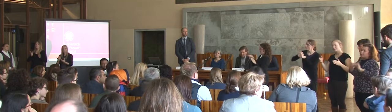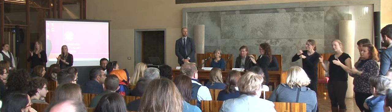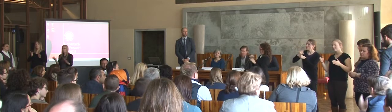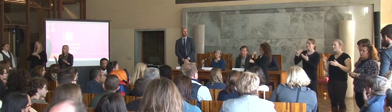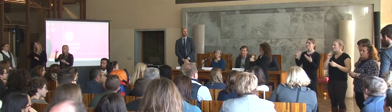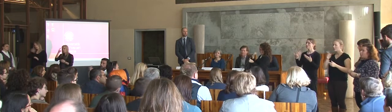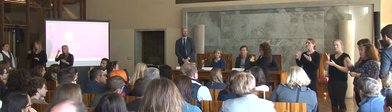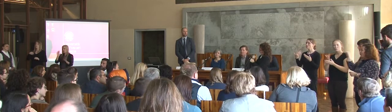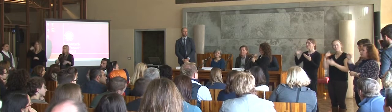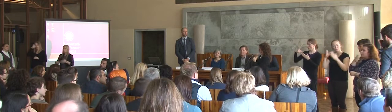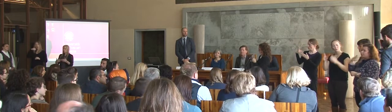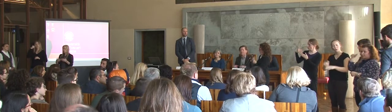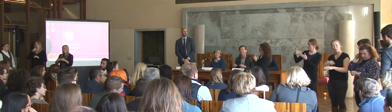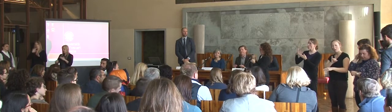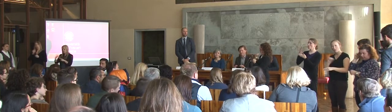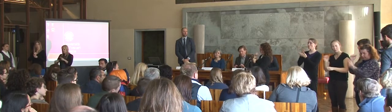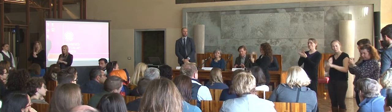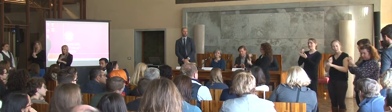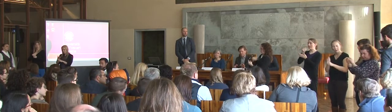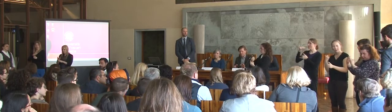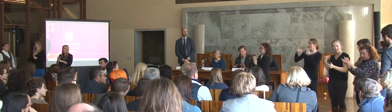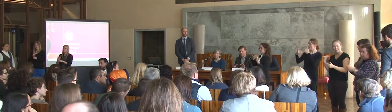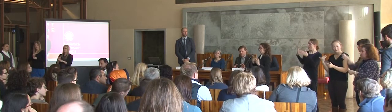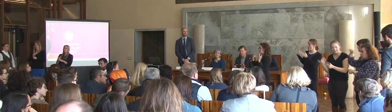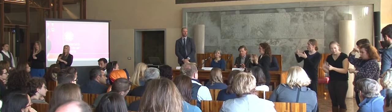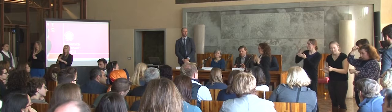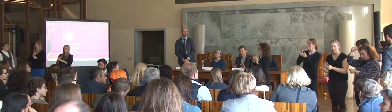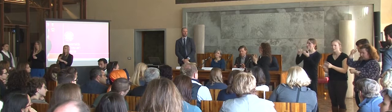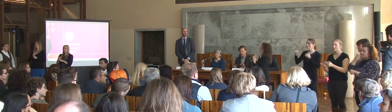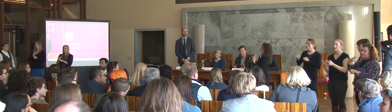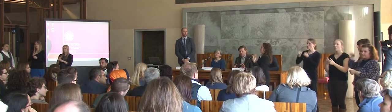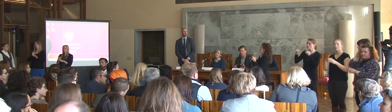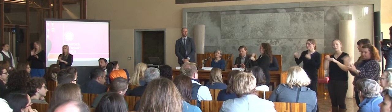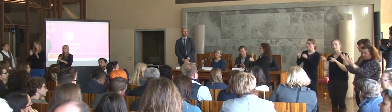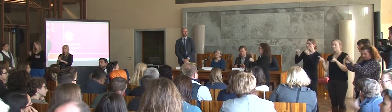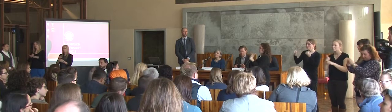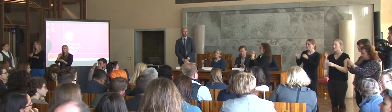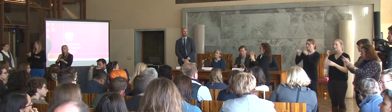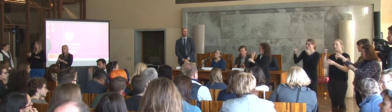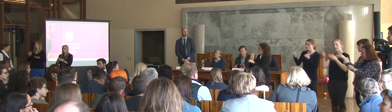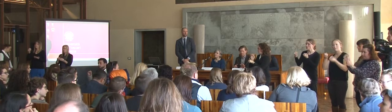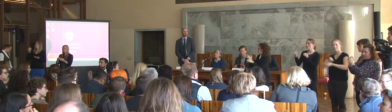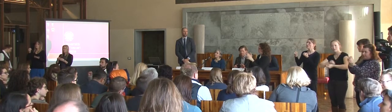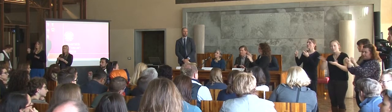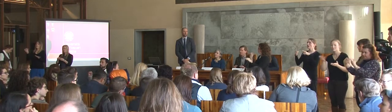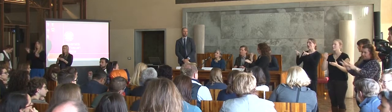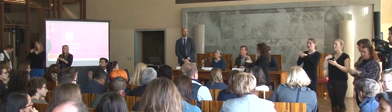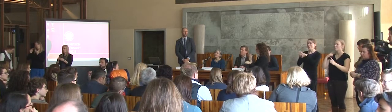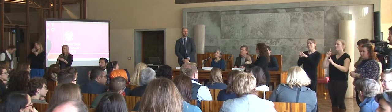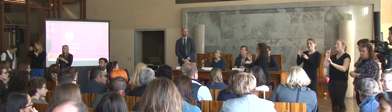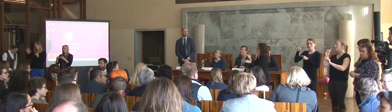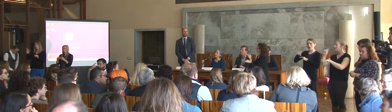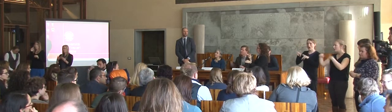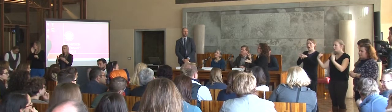doing all these years in the formation of educators for the